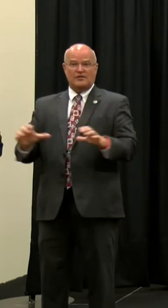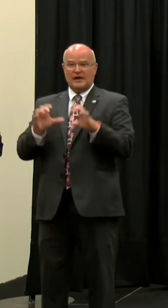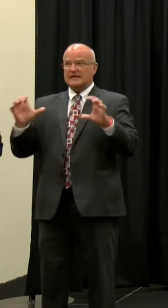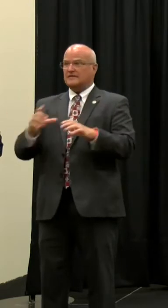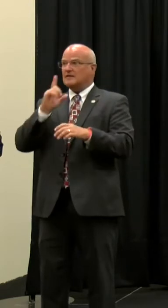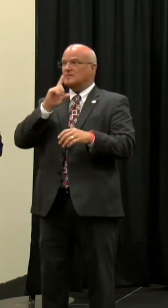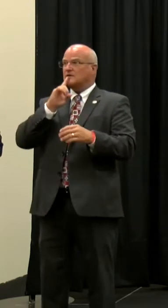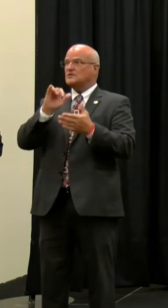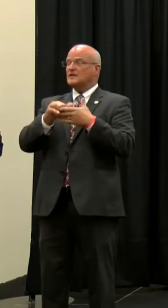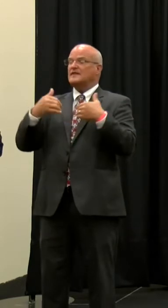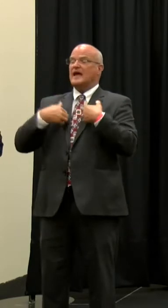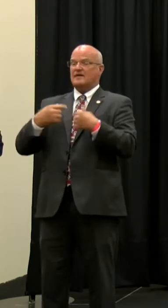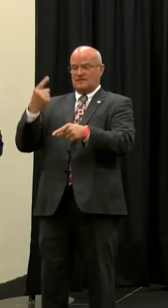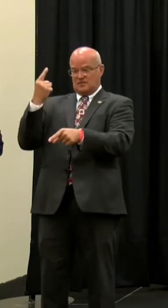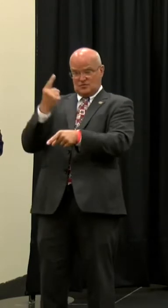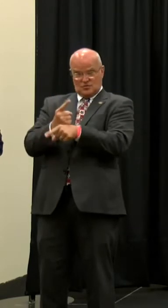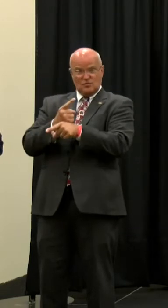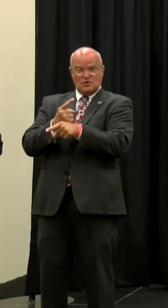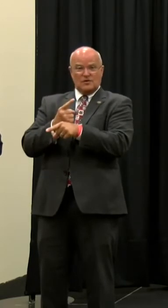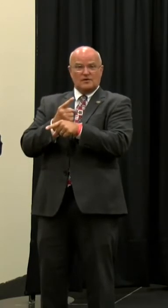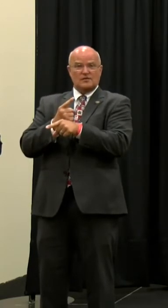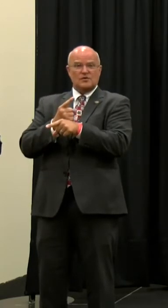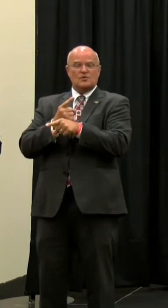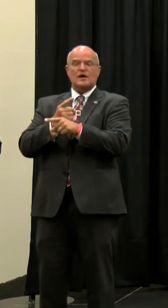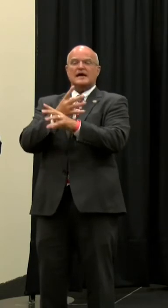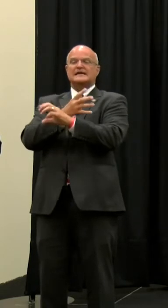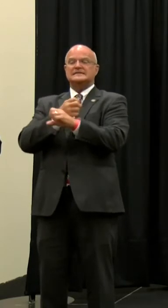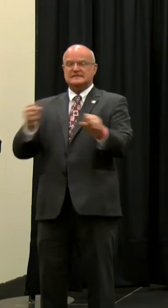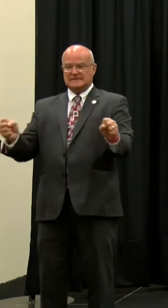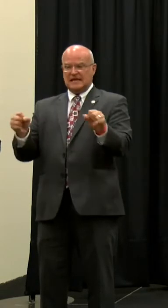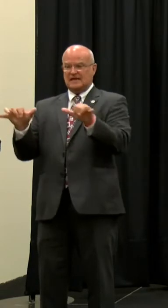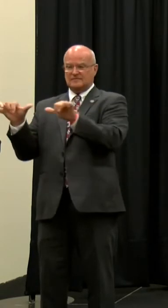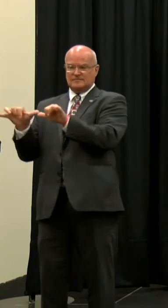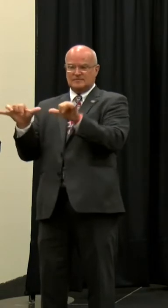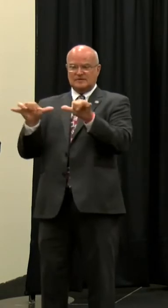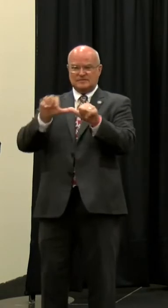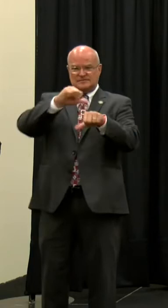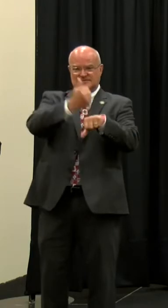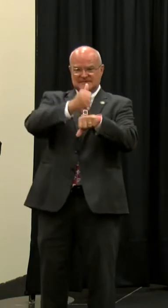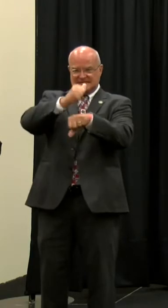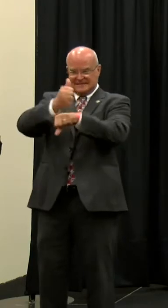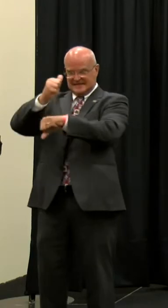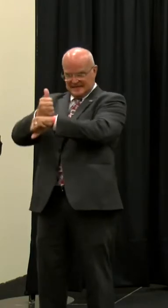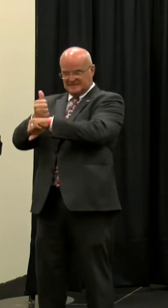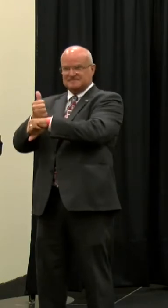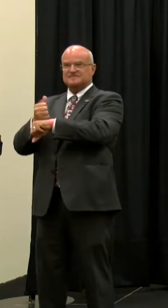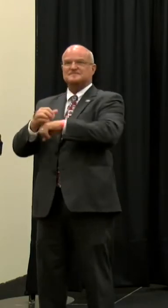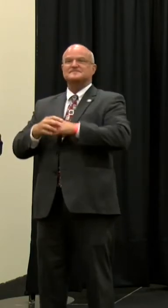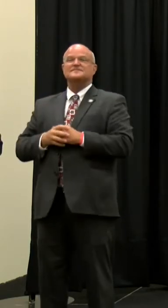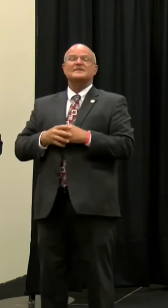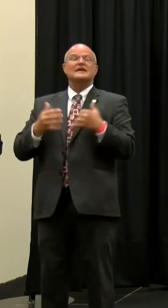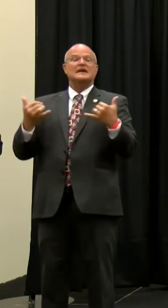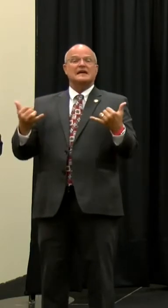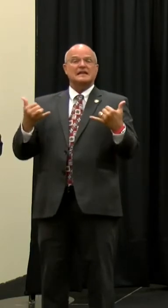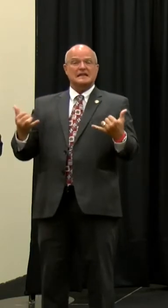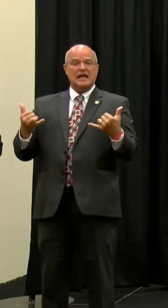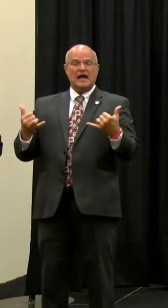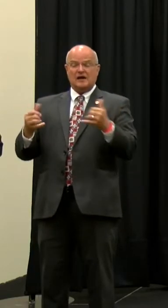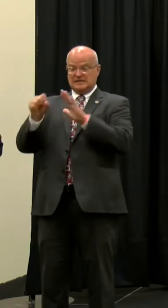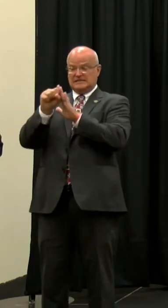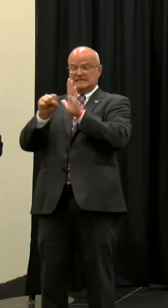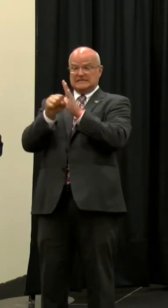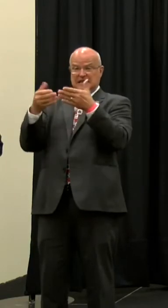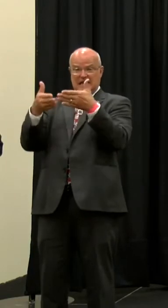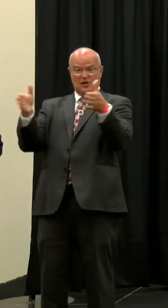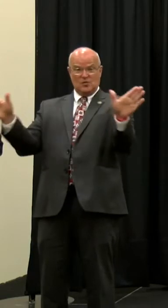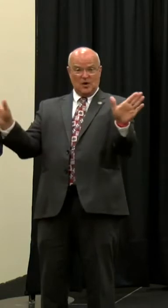activities to make sure they have the right safe precautions in place. Now let me go statewide